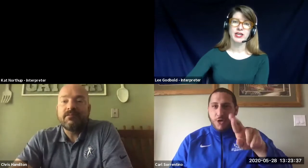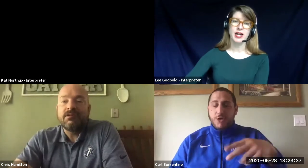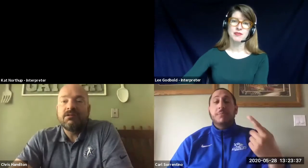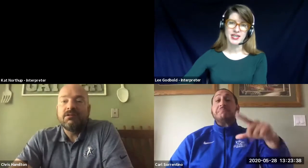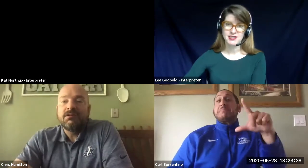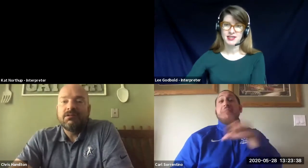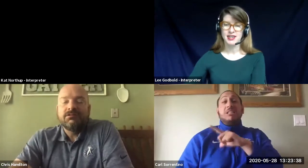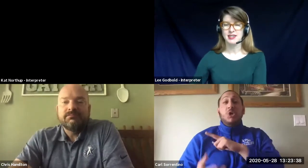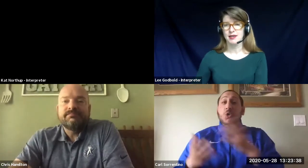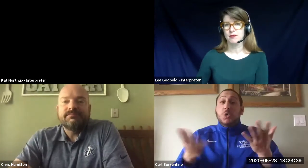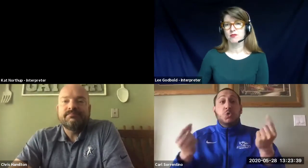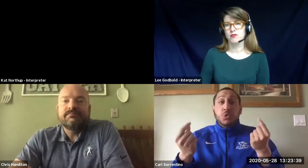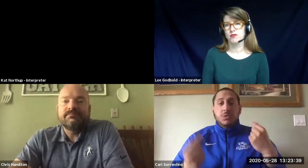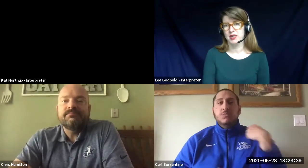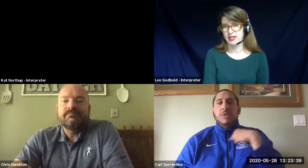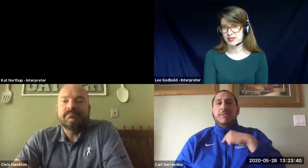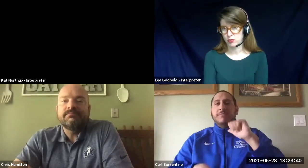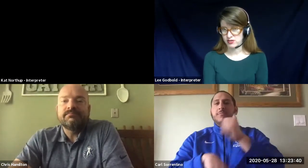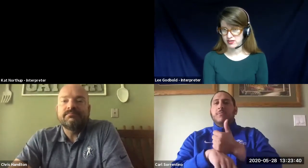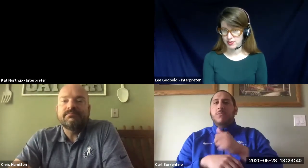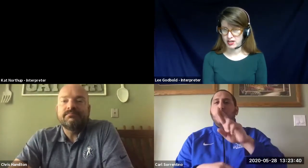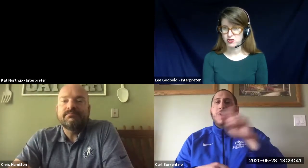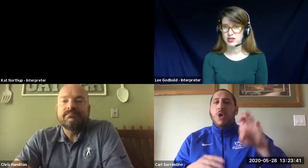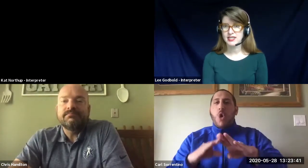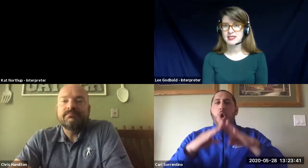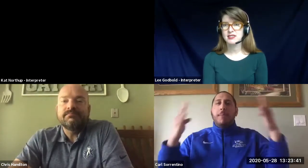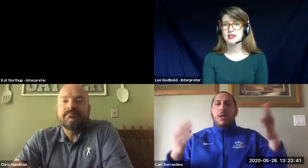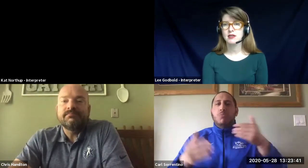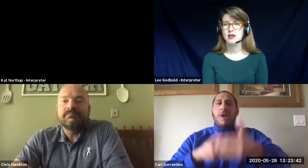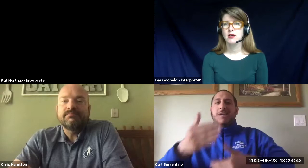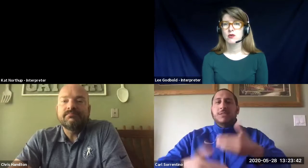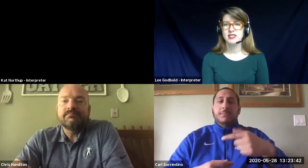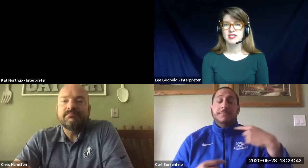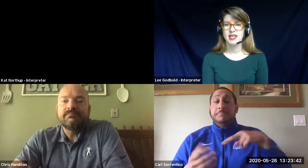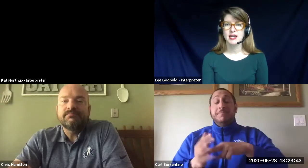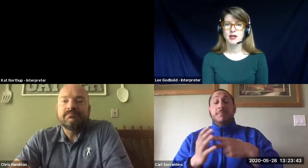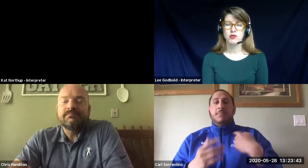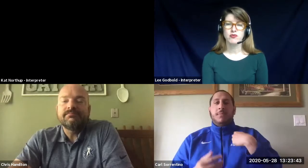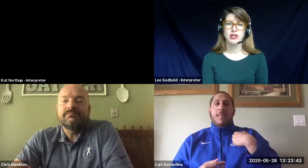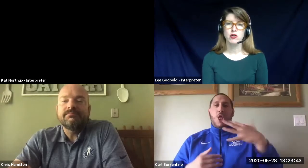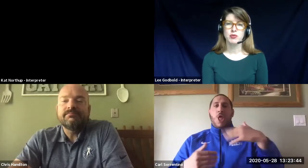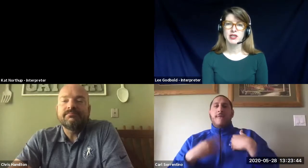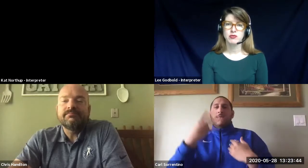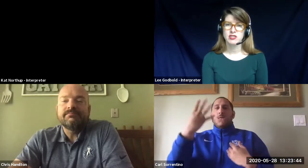get updates at that time, meaning sports is up in the air. So Lexington, we set up a reopening